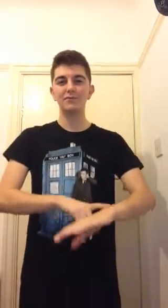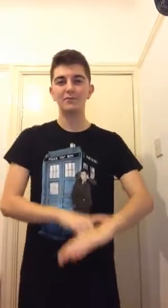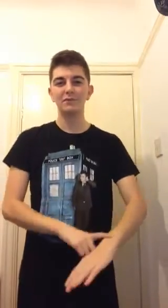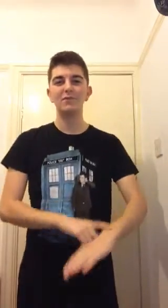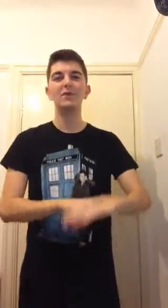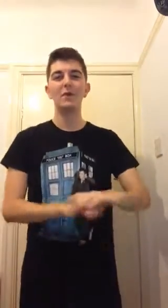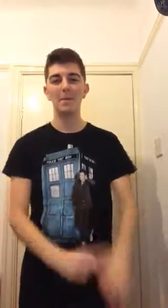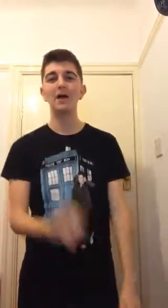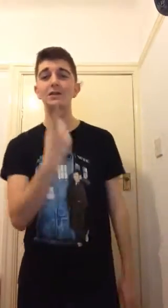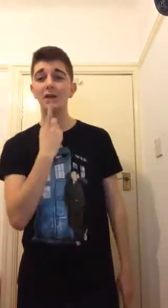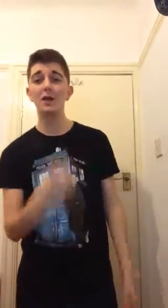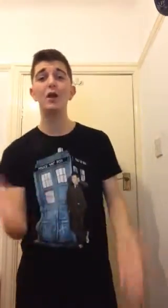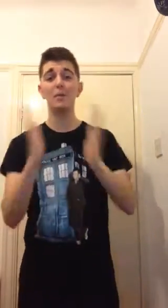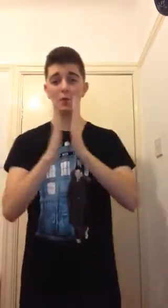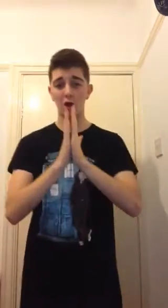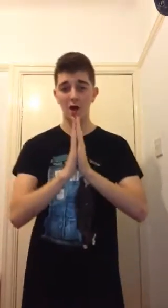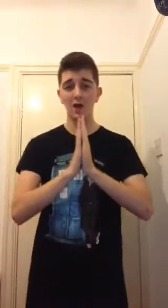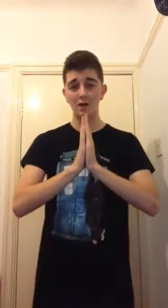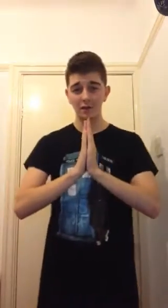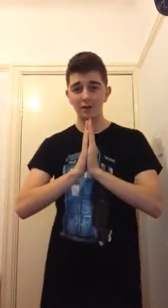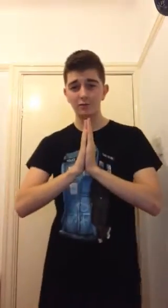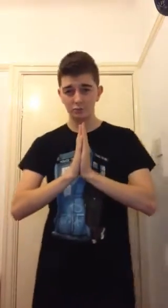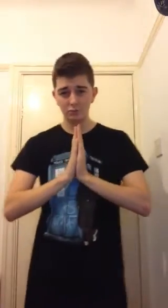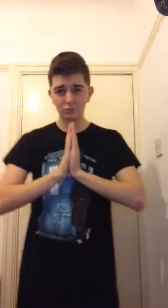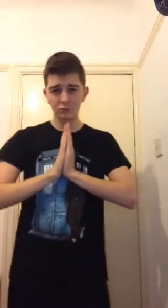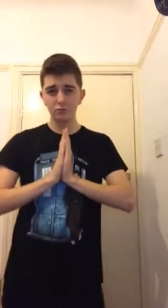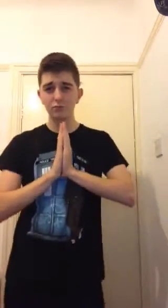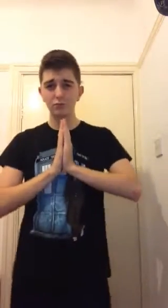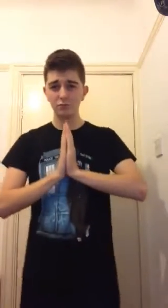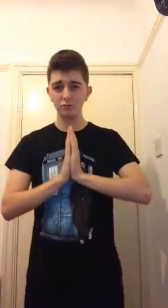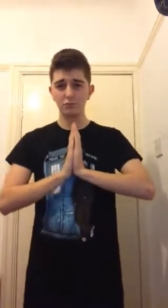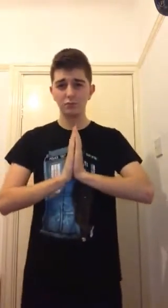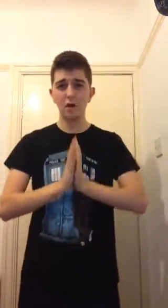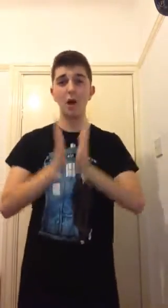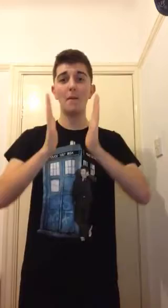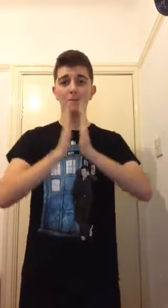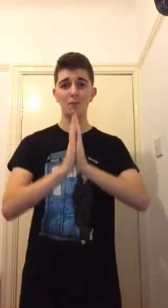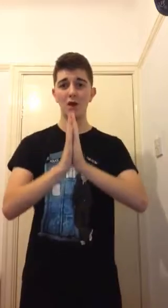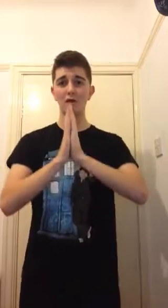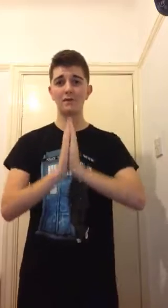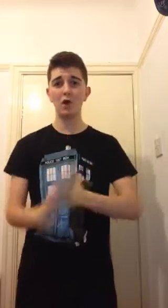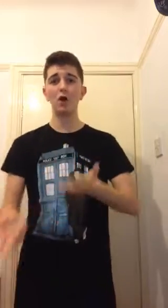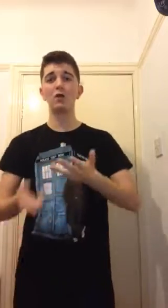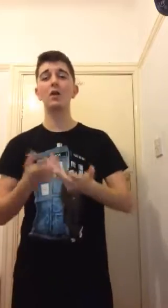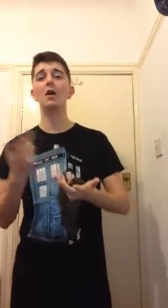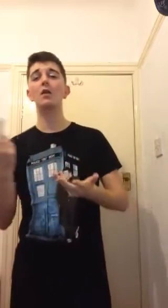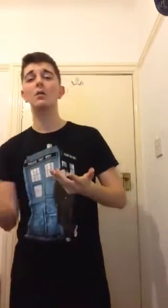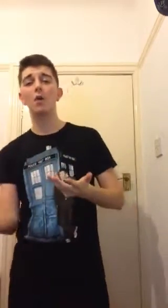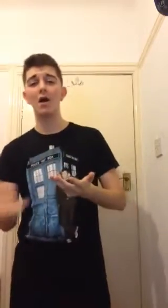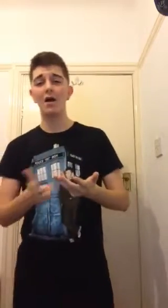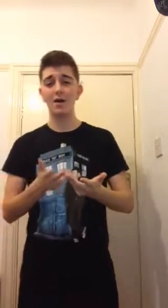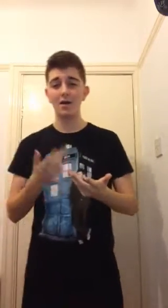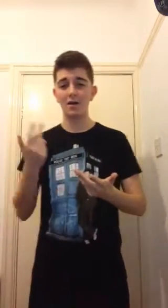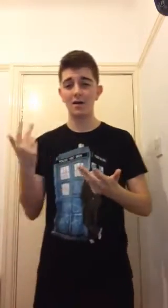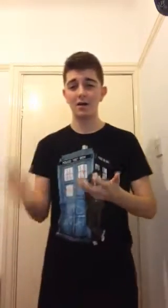but say a prayer and pray for the other one